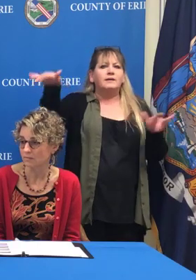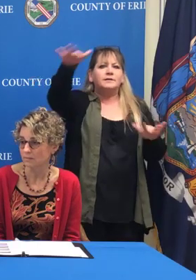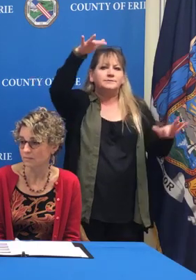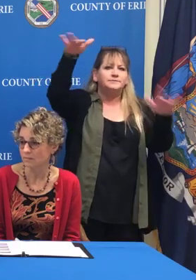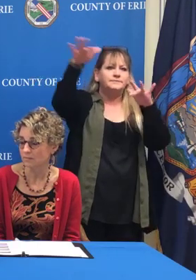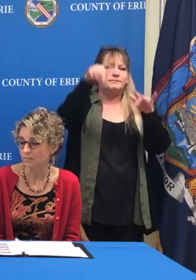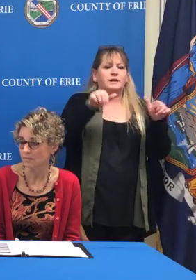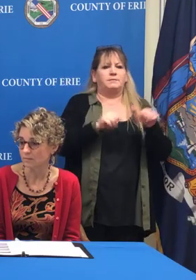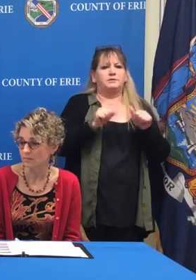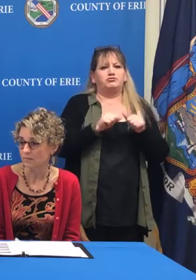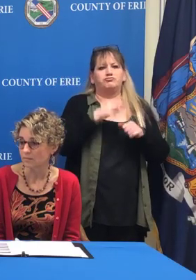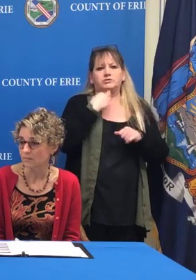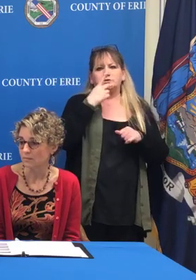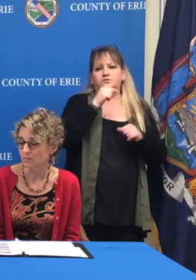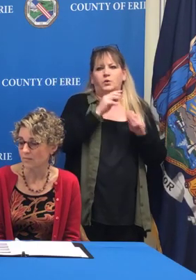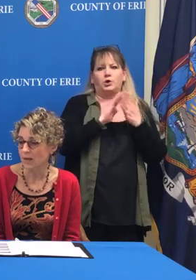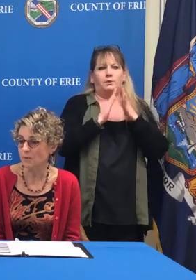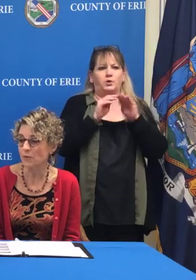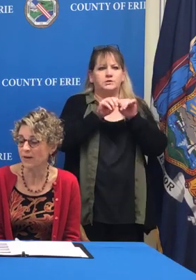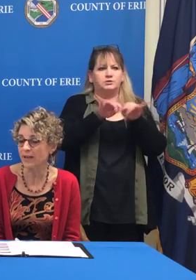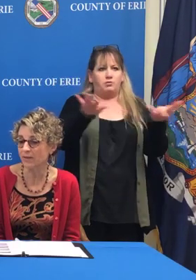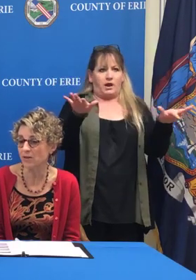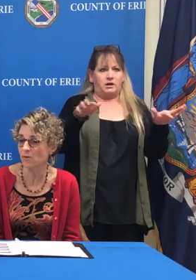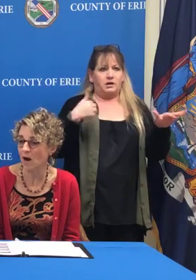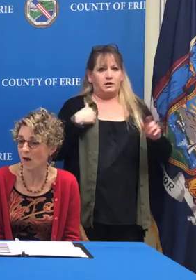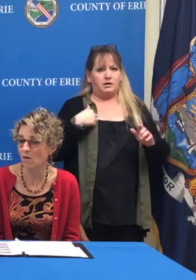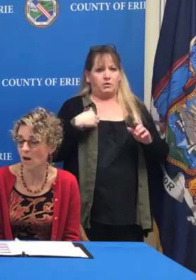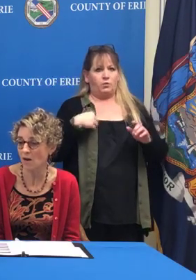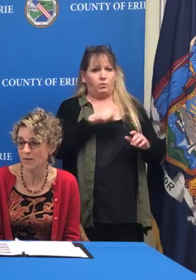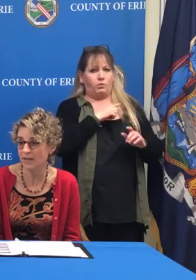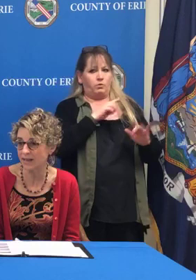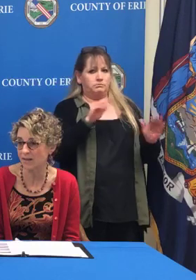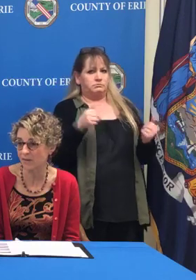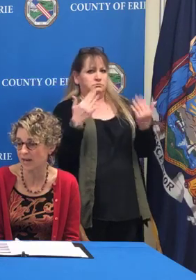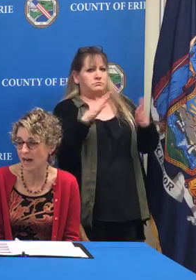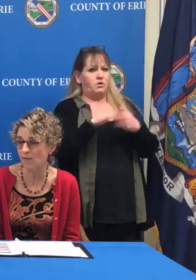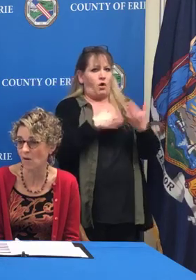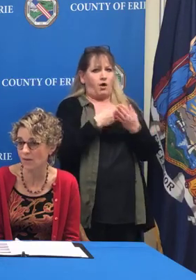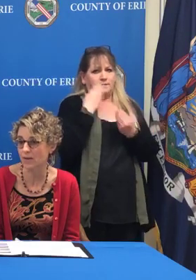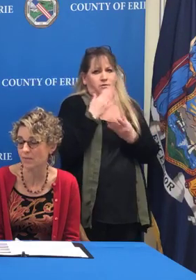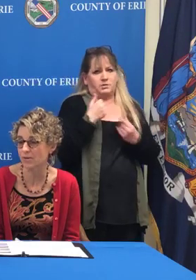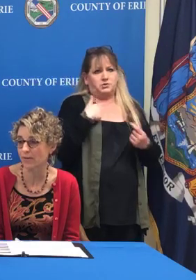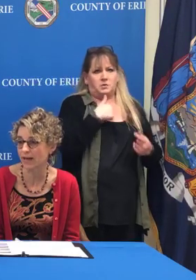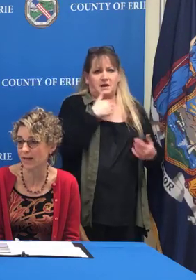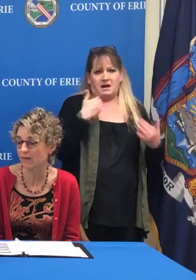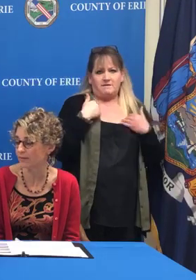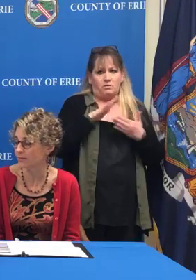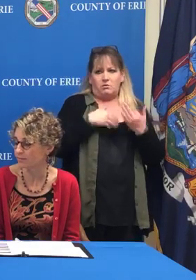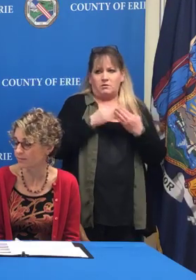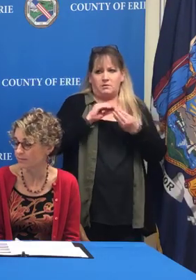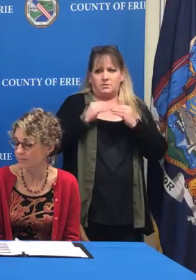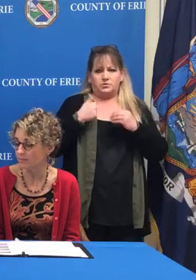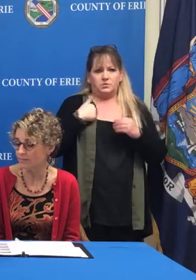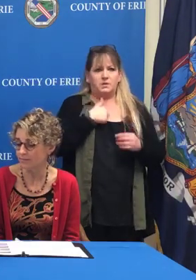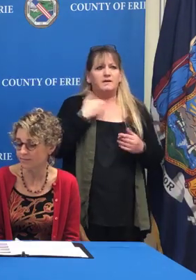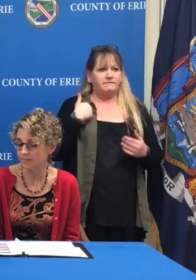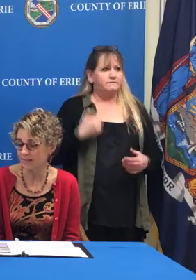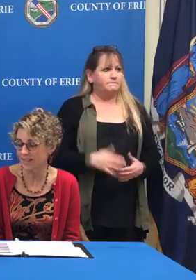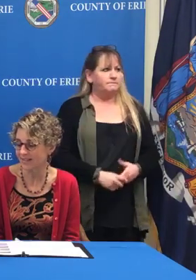for community spread. Right, but we are giving you all the data that we have, all the numbers that we have.